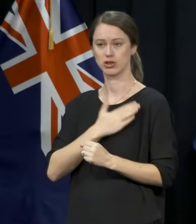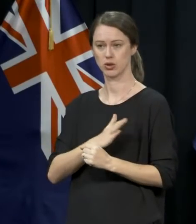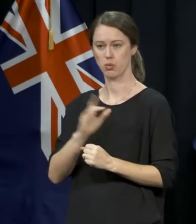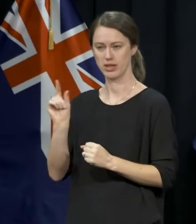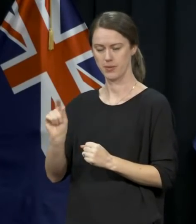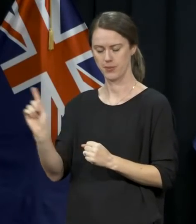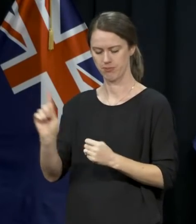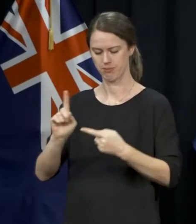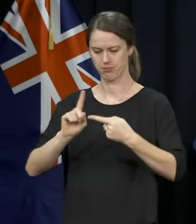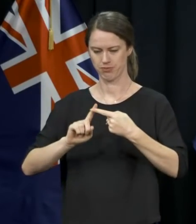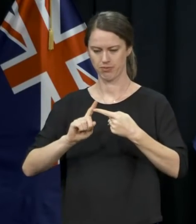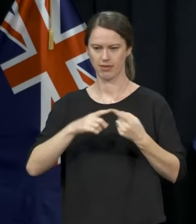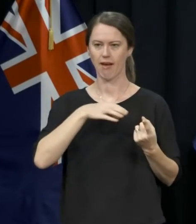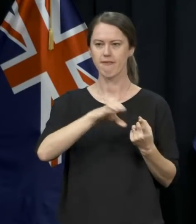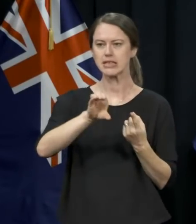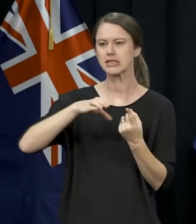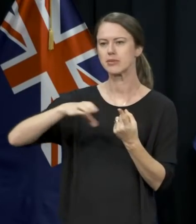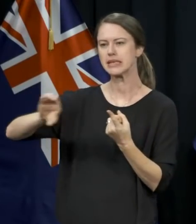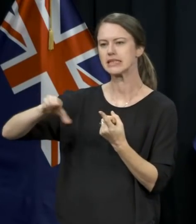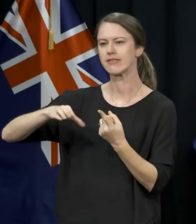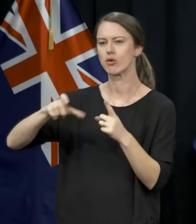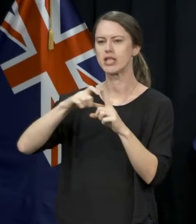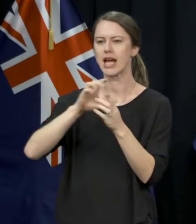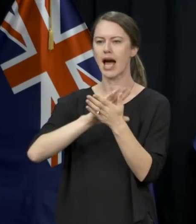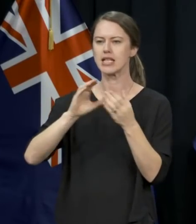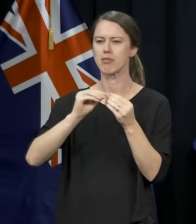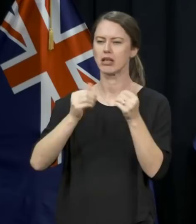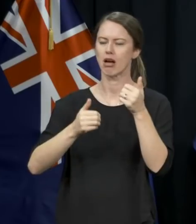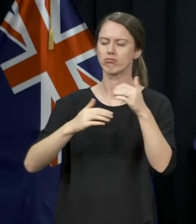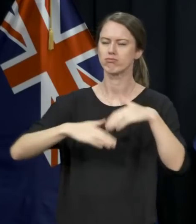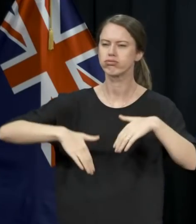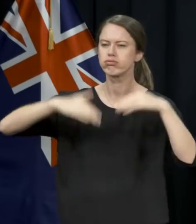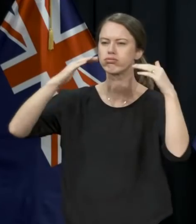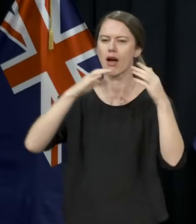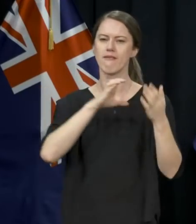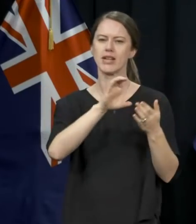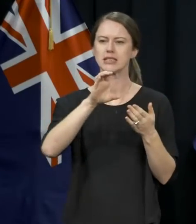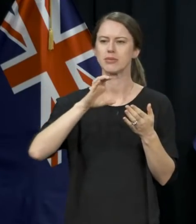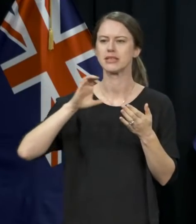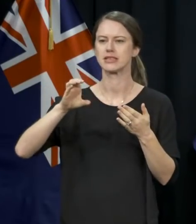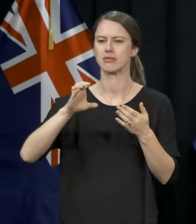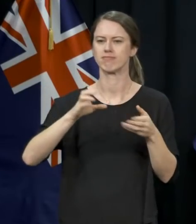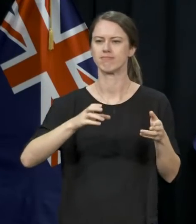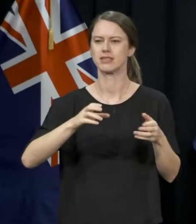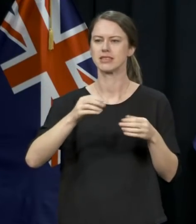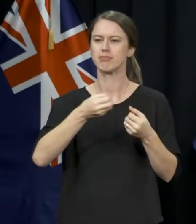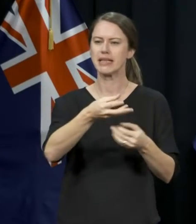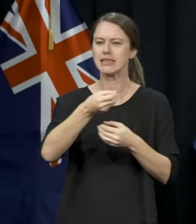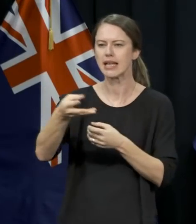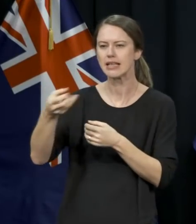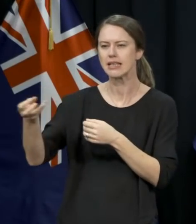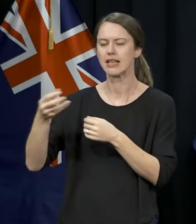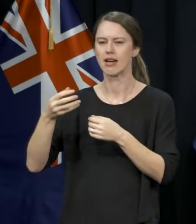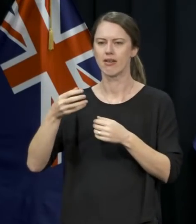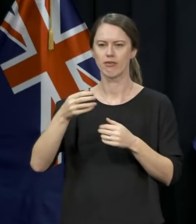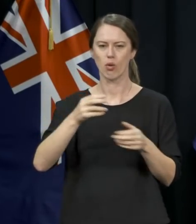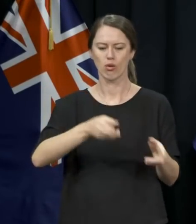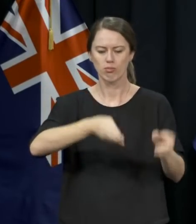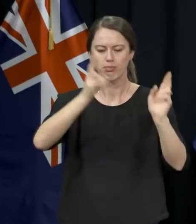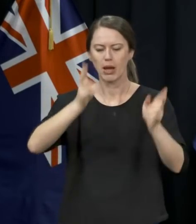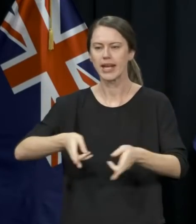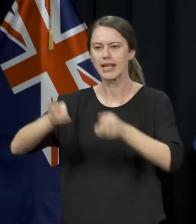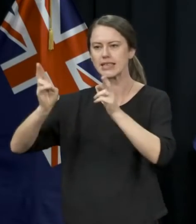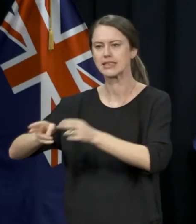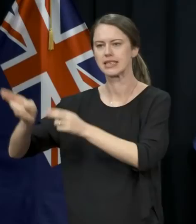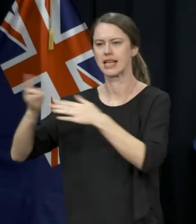record investments in funding for DHBs, record investments in capital spending to rebuild our rundown